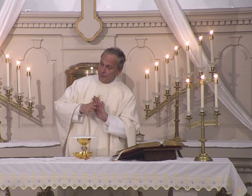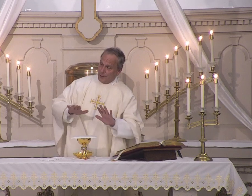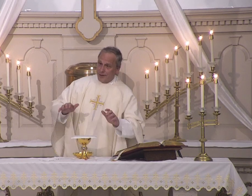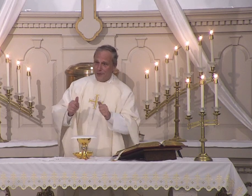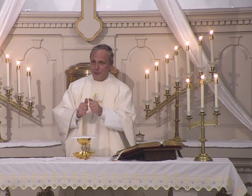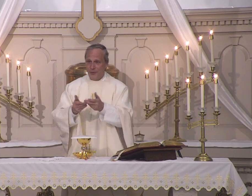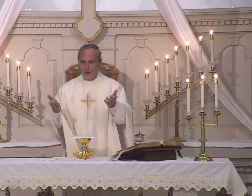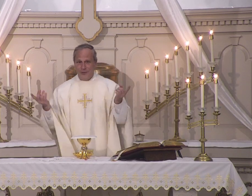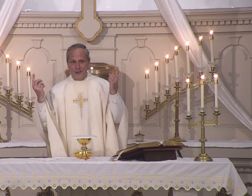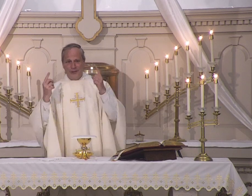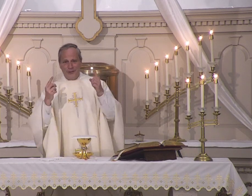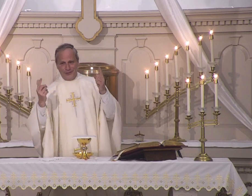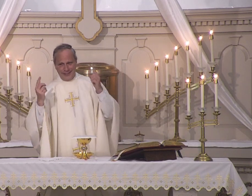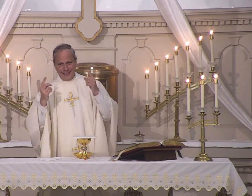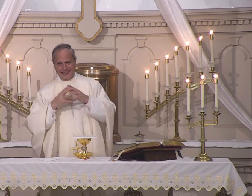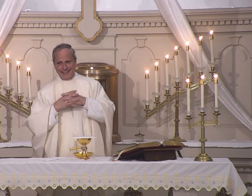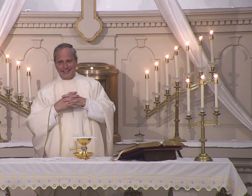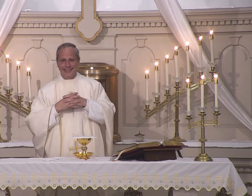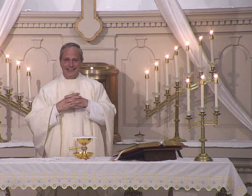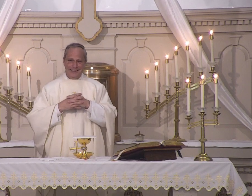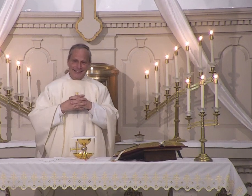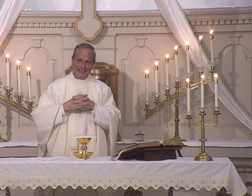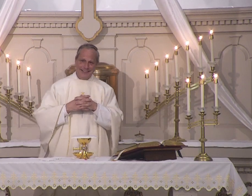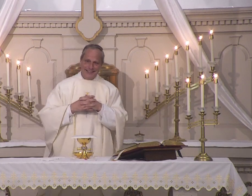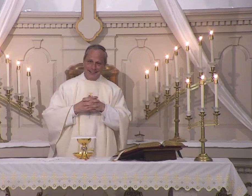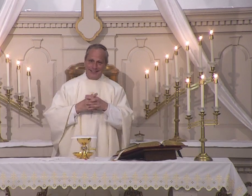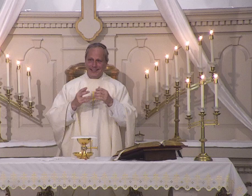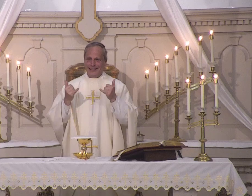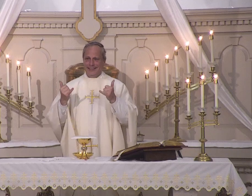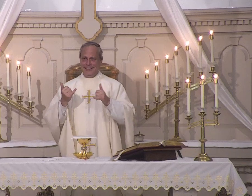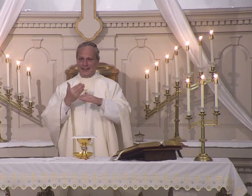The peace of the Lord be with you always.